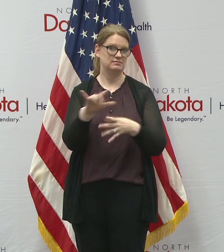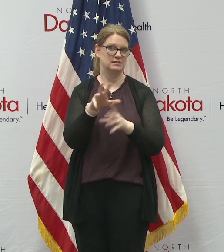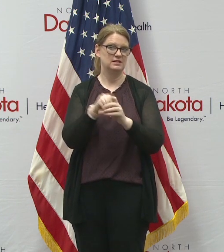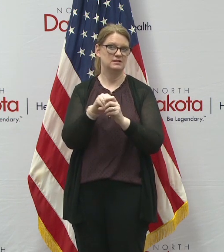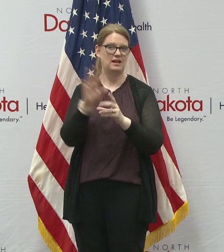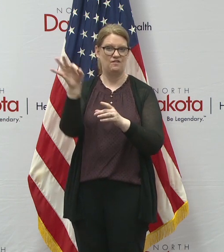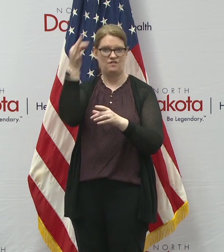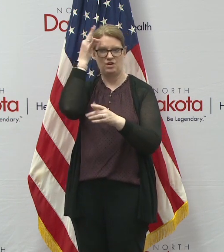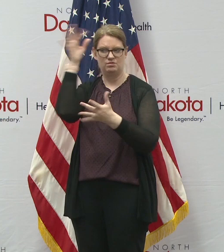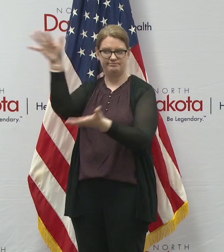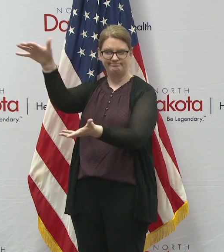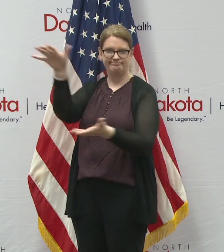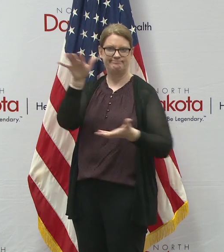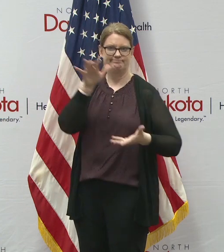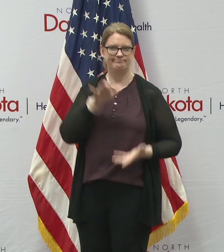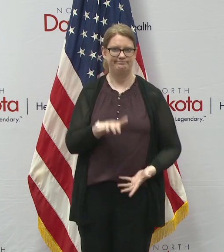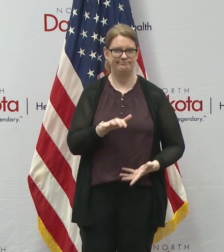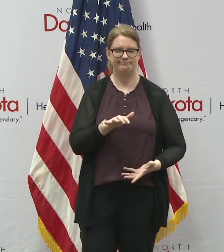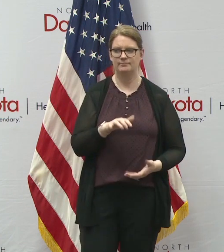states.